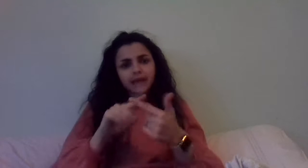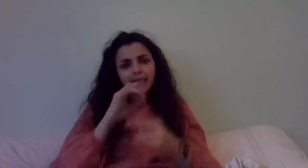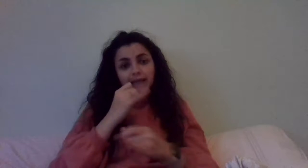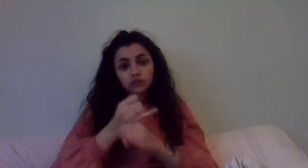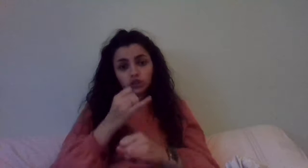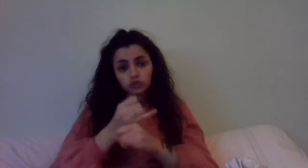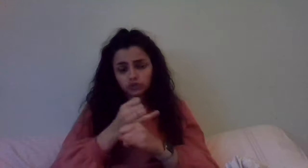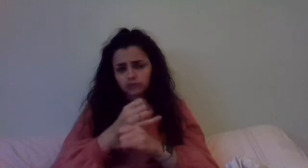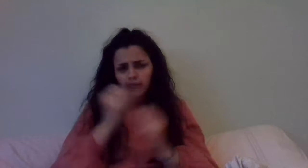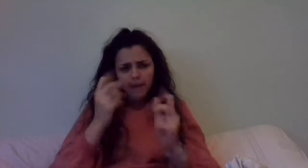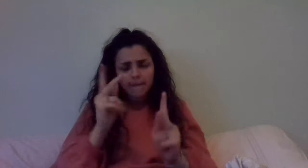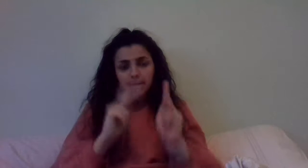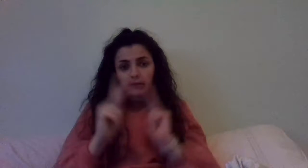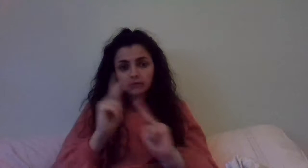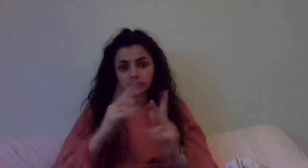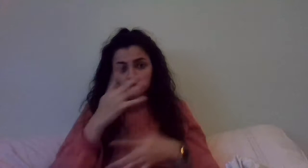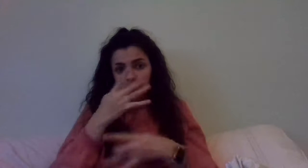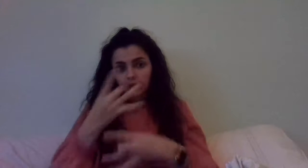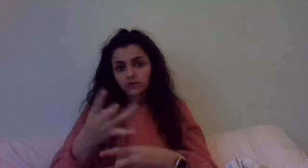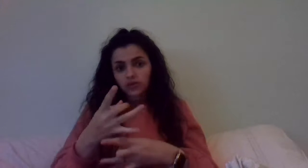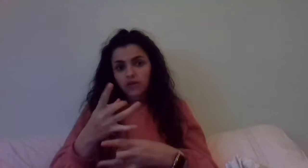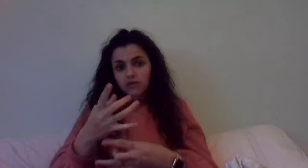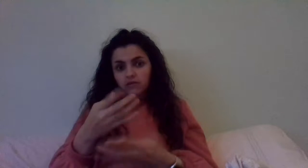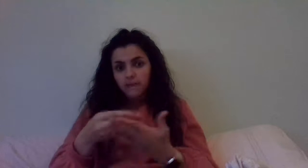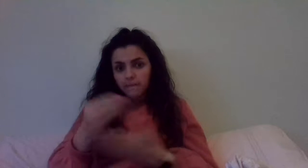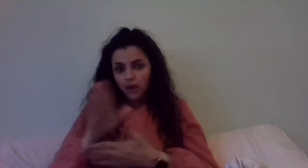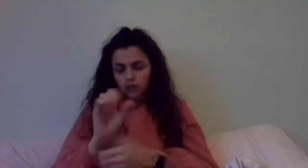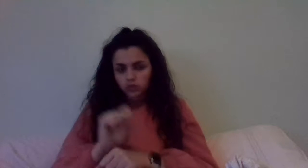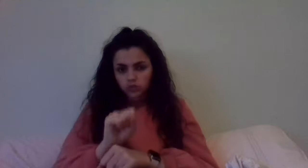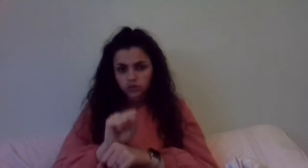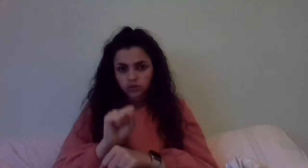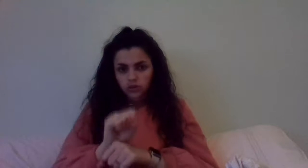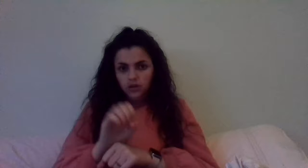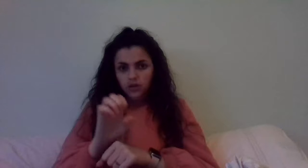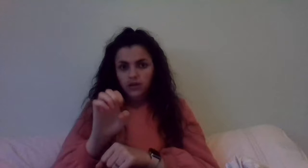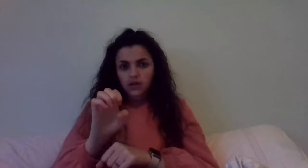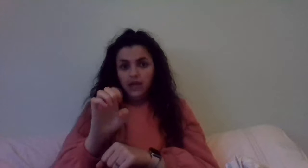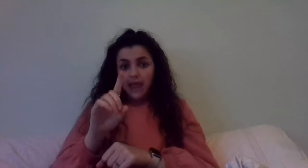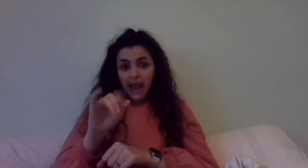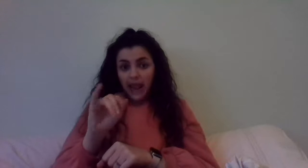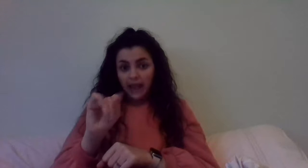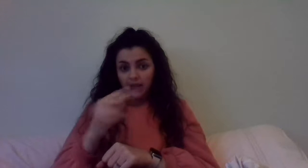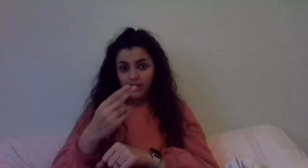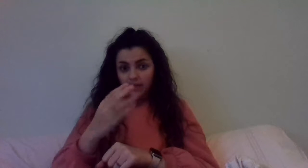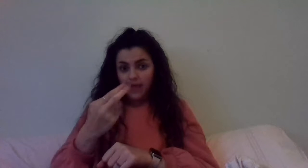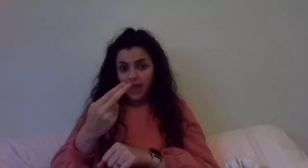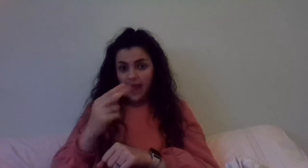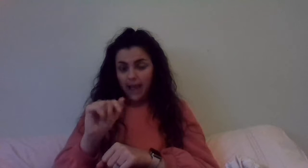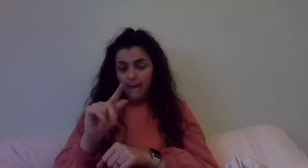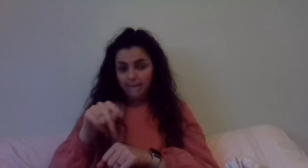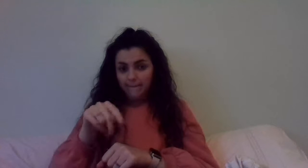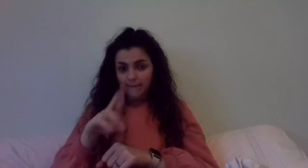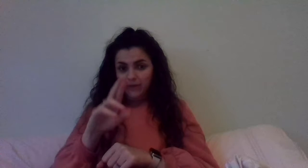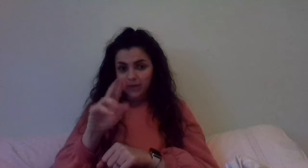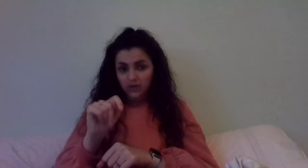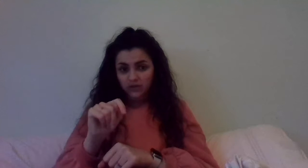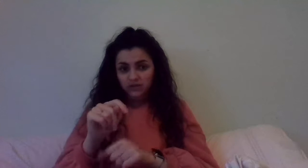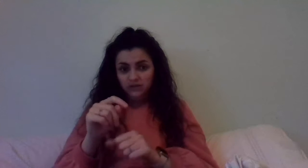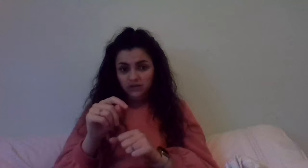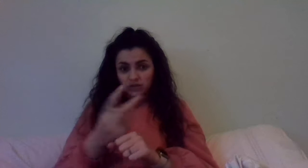secures 2 major institutions to buy the works. And they are the Phillips Collection in Washington, D.C.